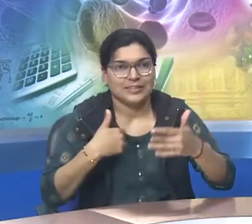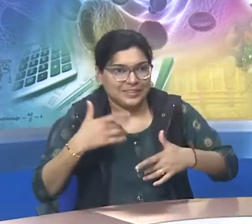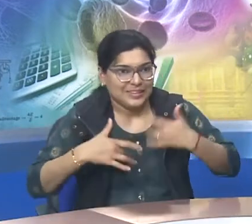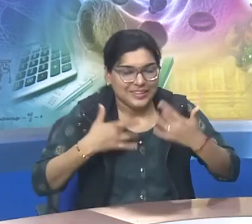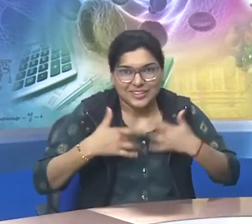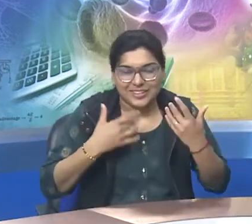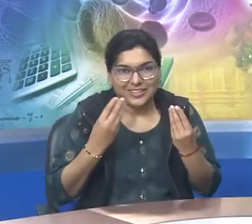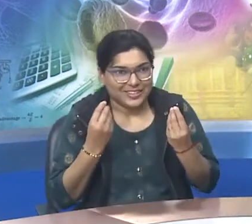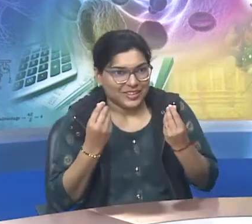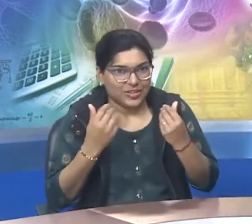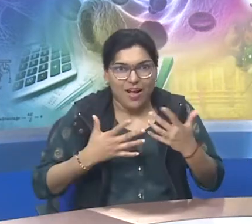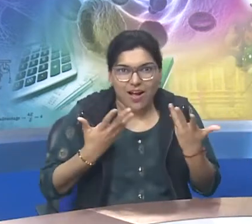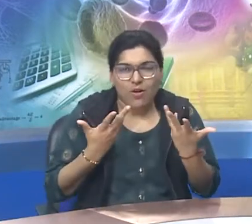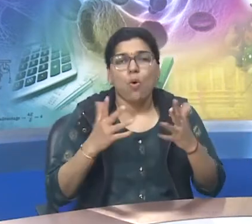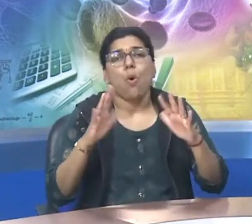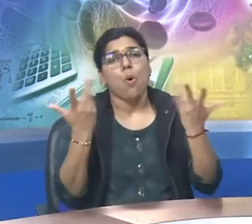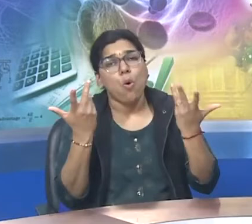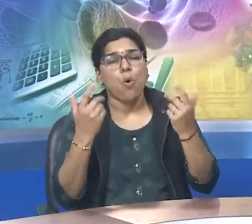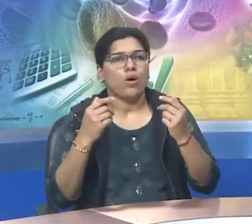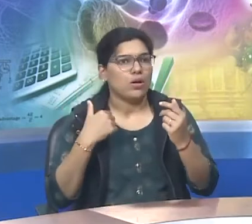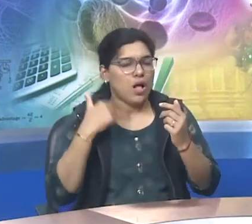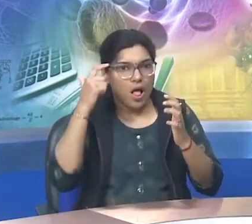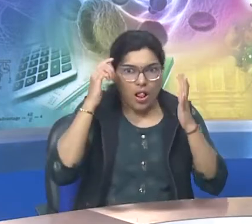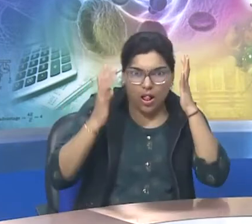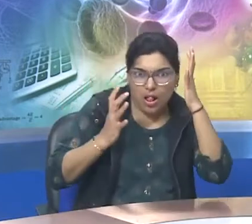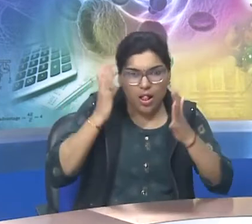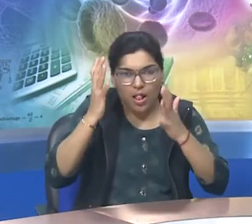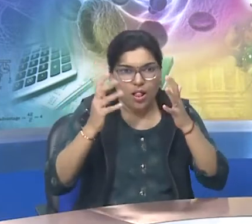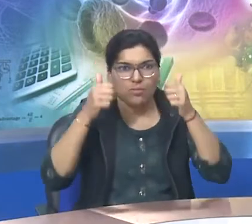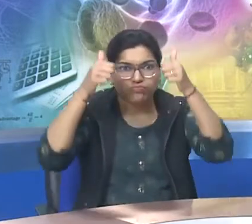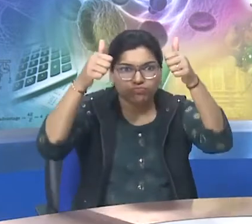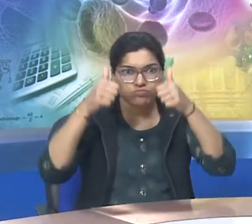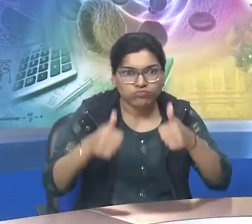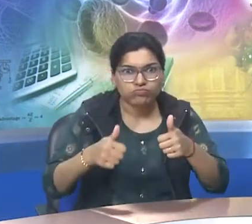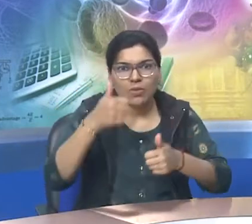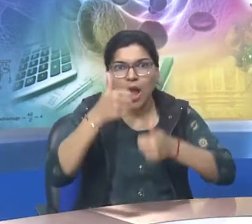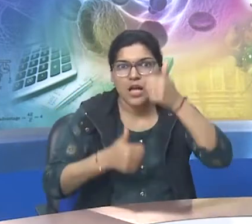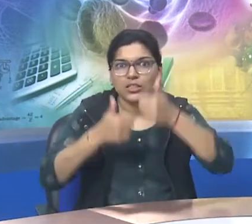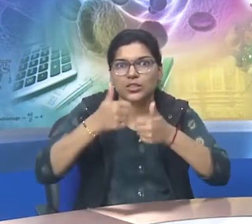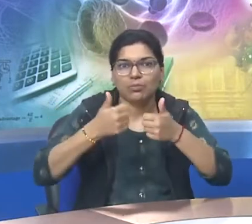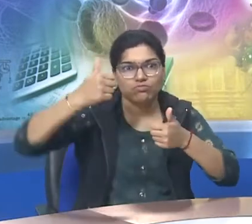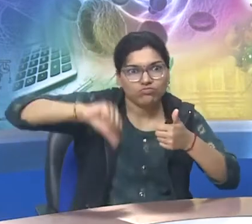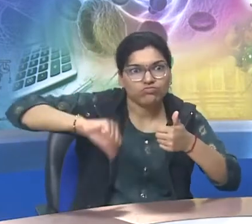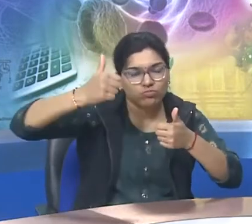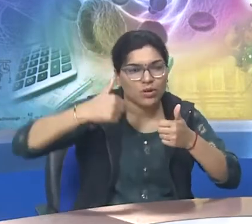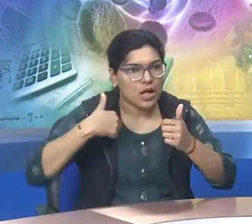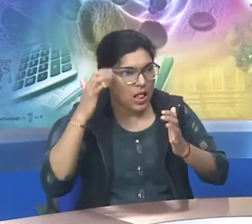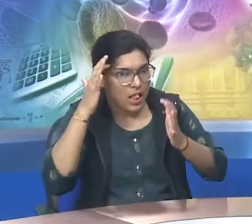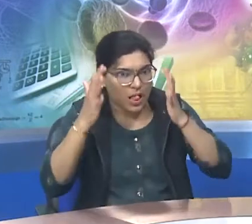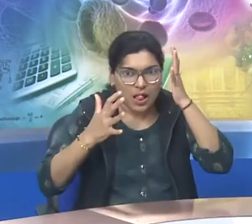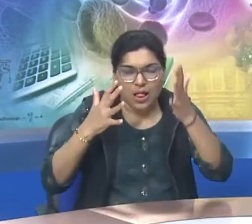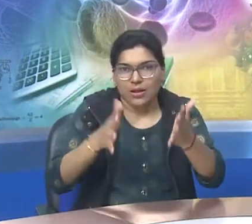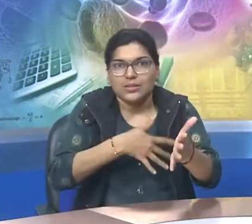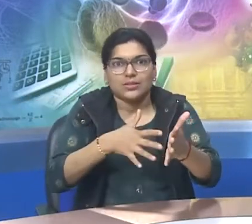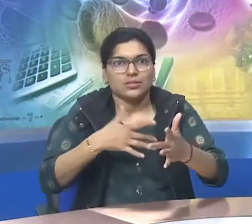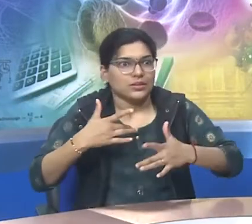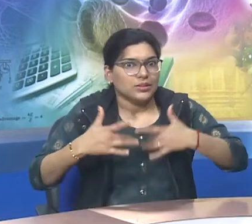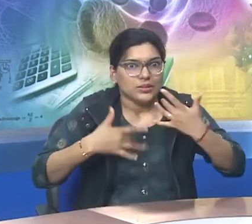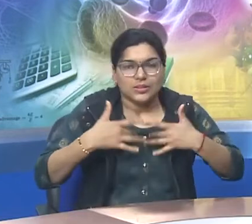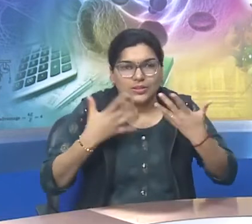sometimes when you are so excited to do anything, then you get nervous and what would be the